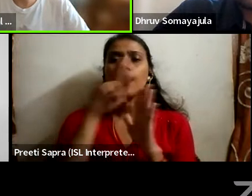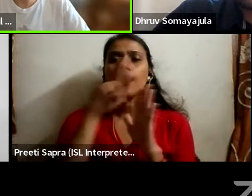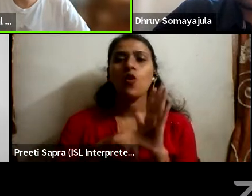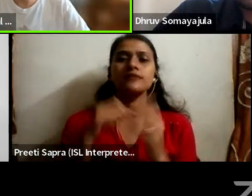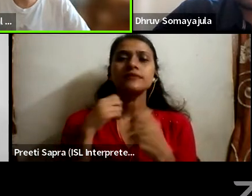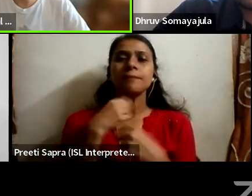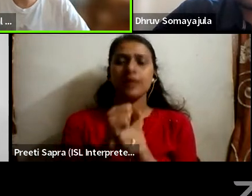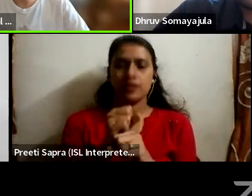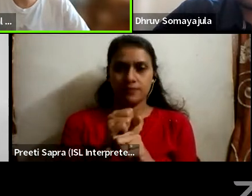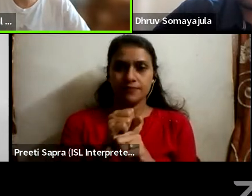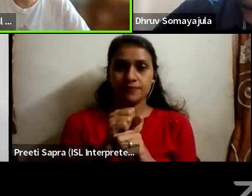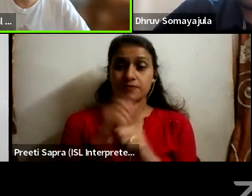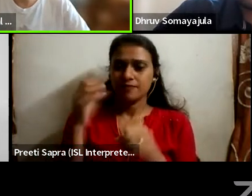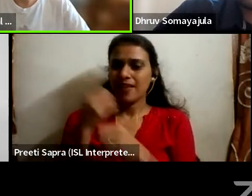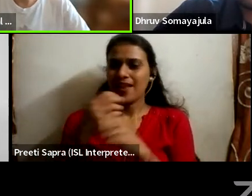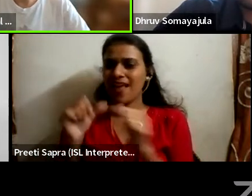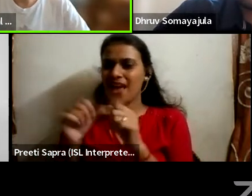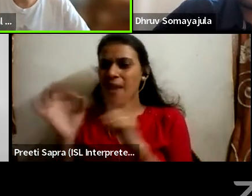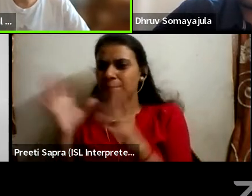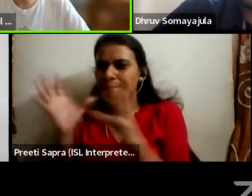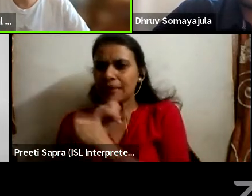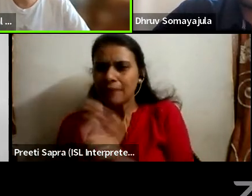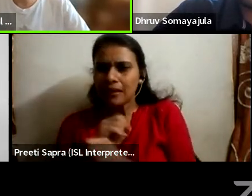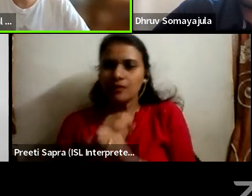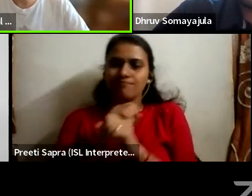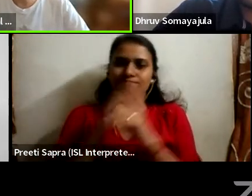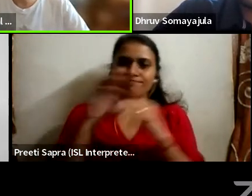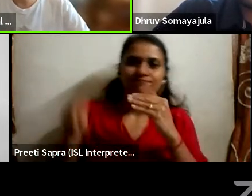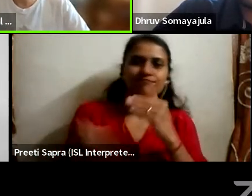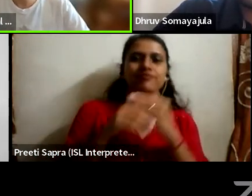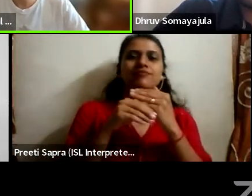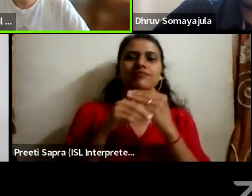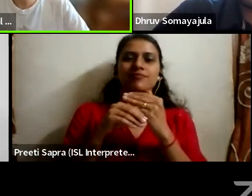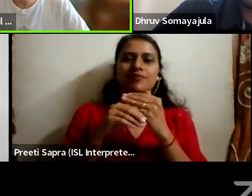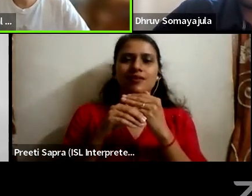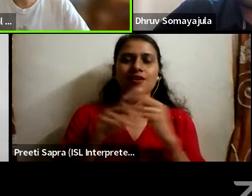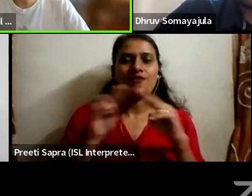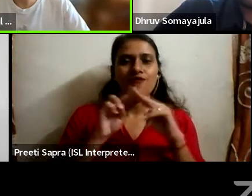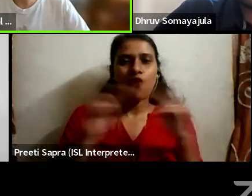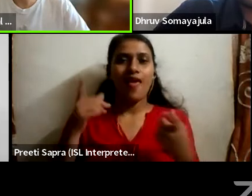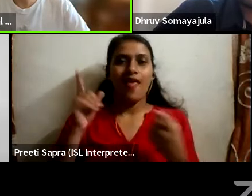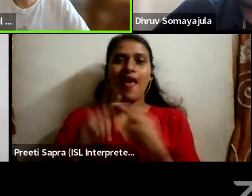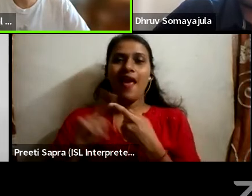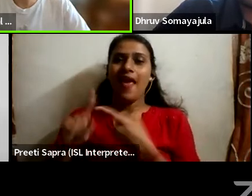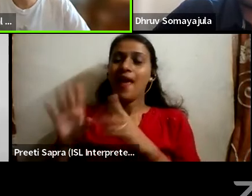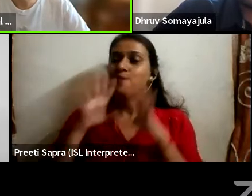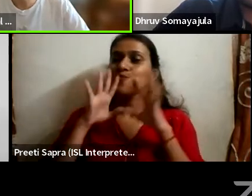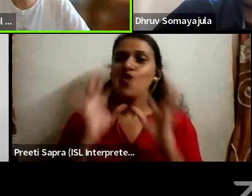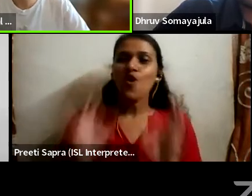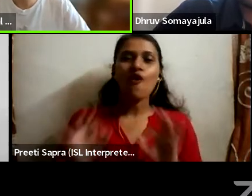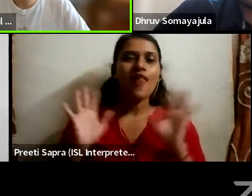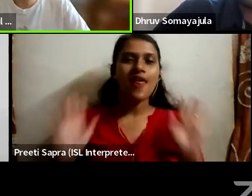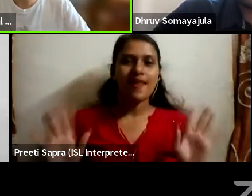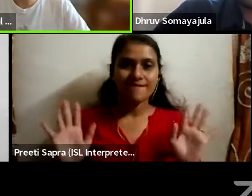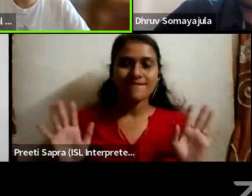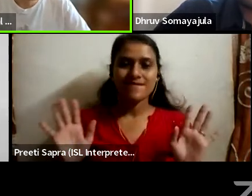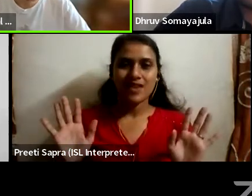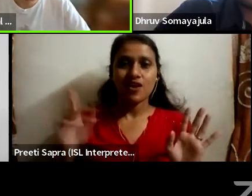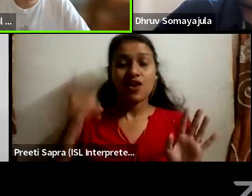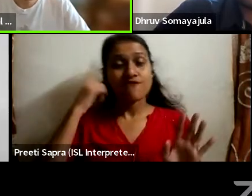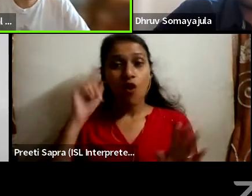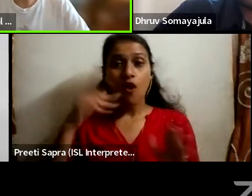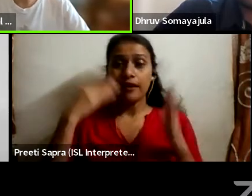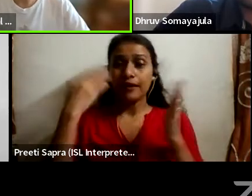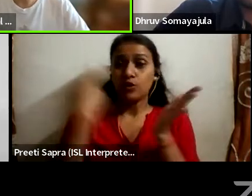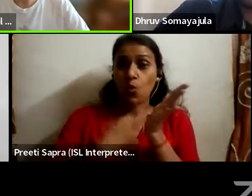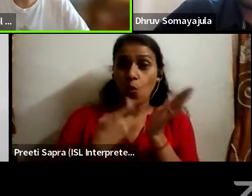there's often a gap there in terms of how this actually happens in practice. And of course, it differs across jurisdictions.